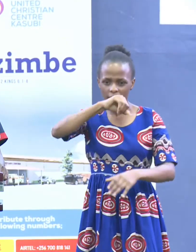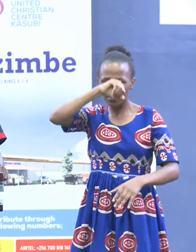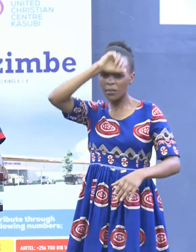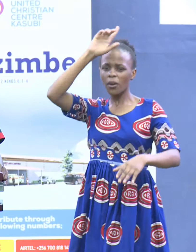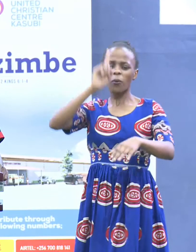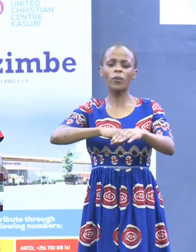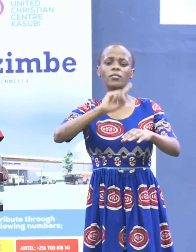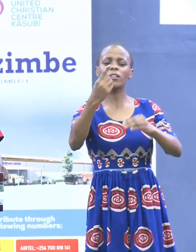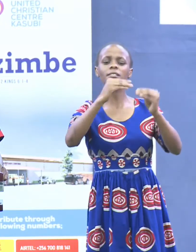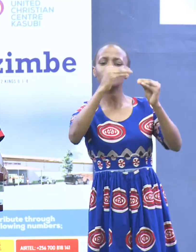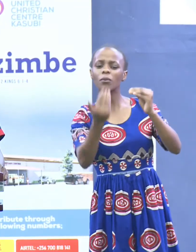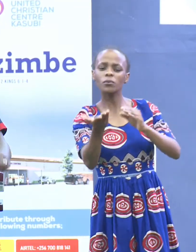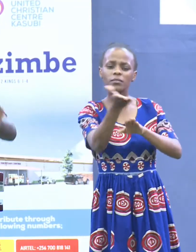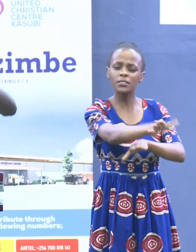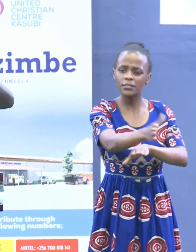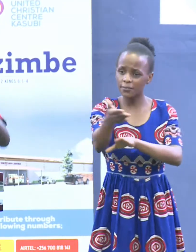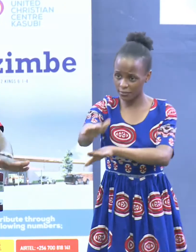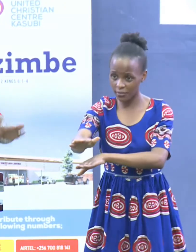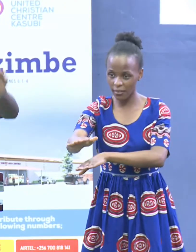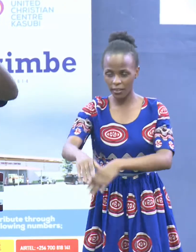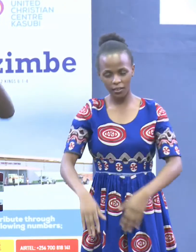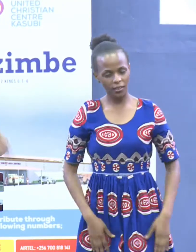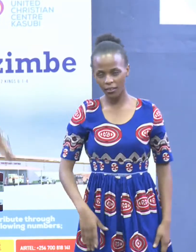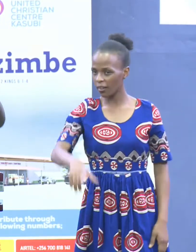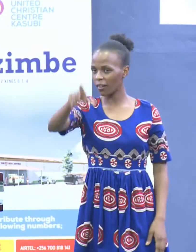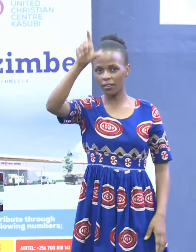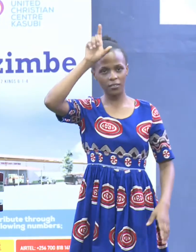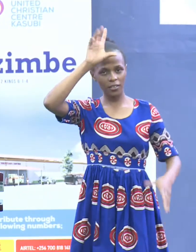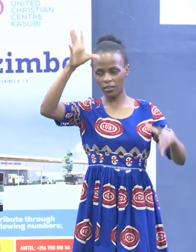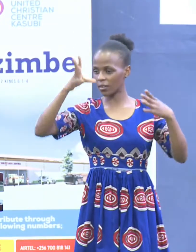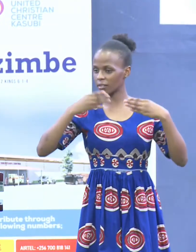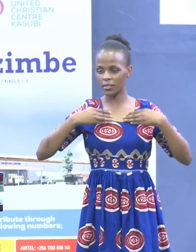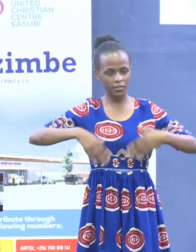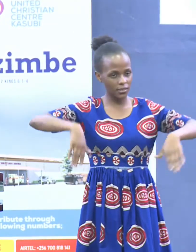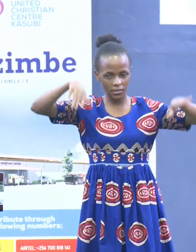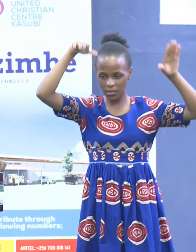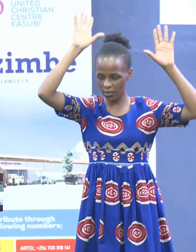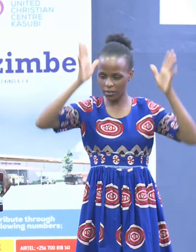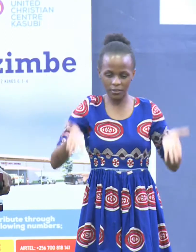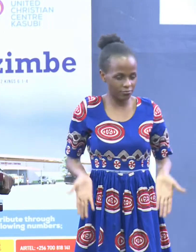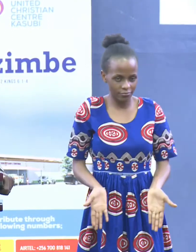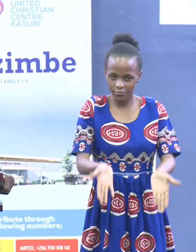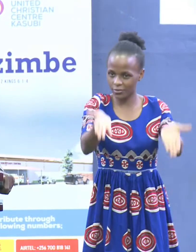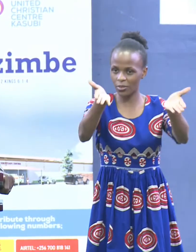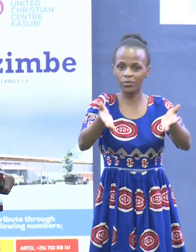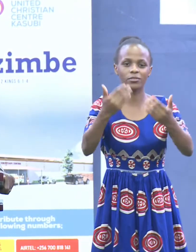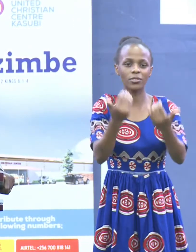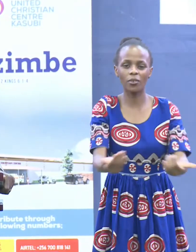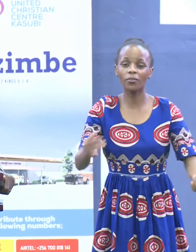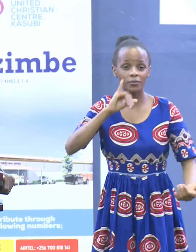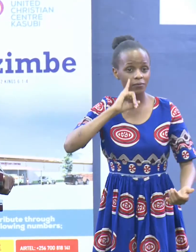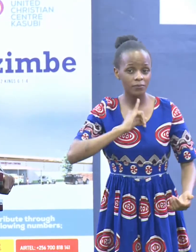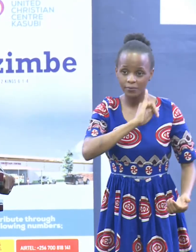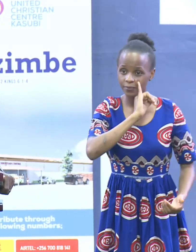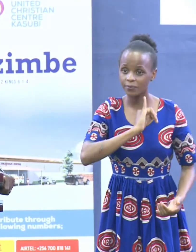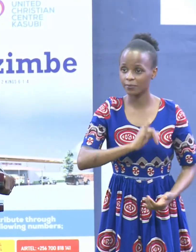And when the firstborns died, Farao n'aganya abaana ba Isirayiri okugenda. Pharaoh then let go the children of